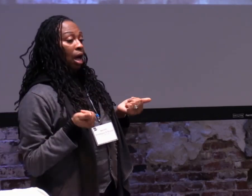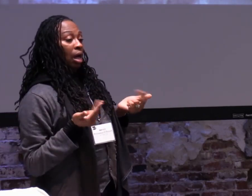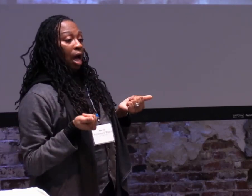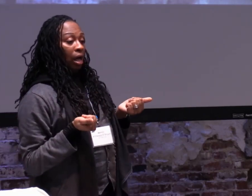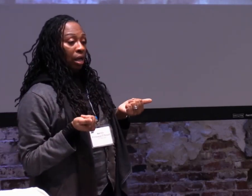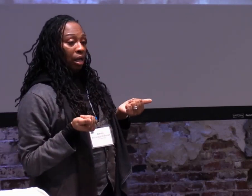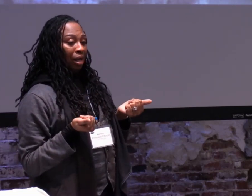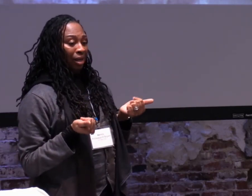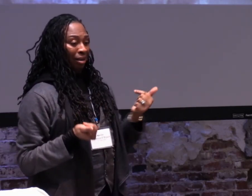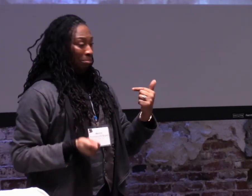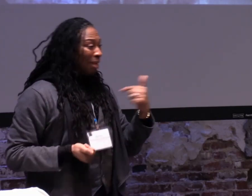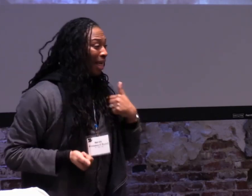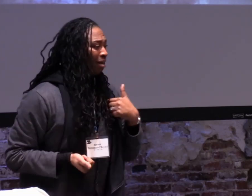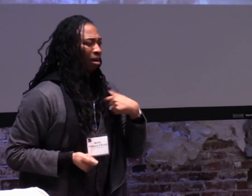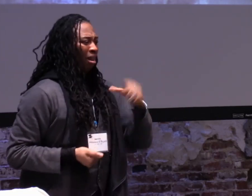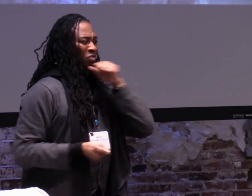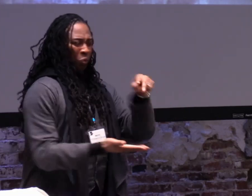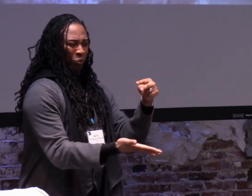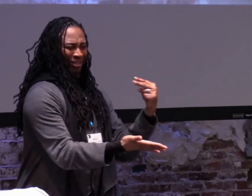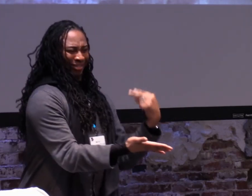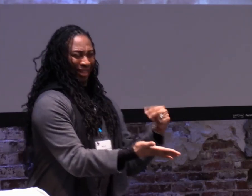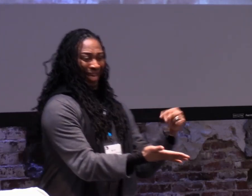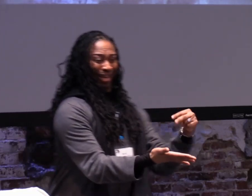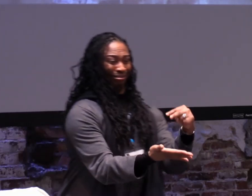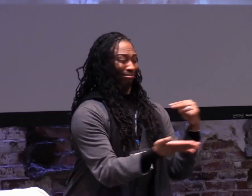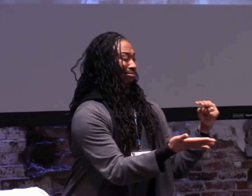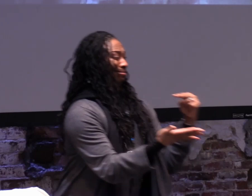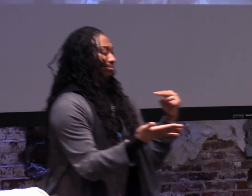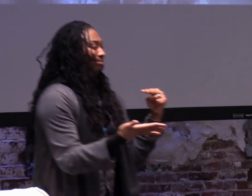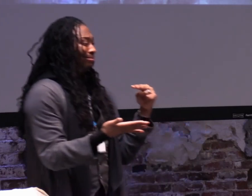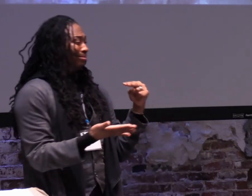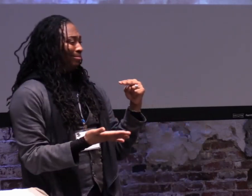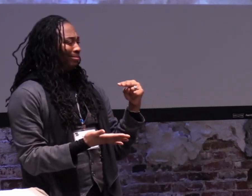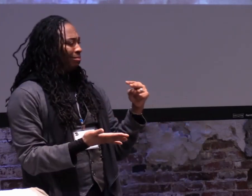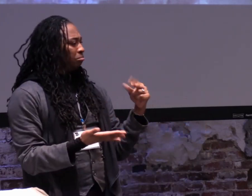why don't you do a one-man show? And I said, me? I'm a dancer.